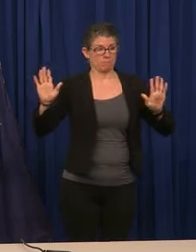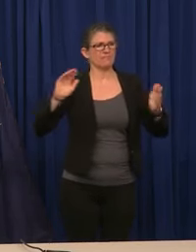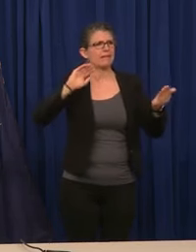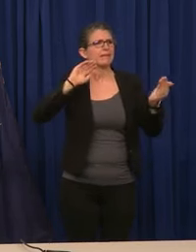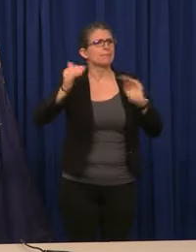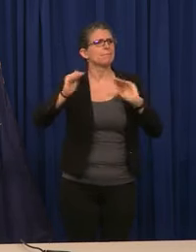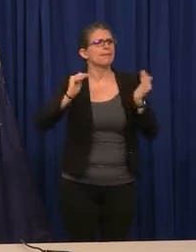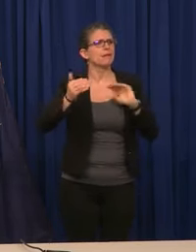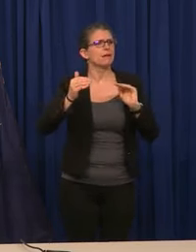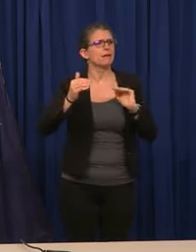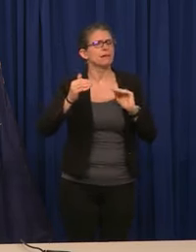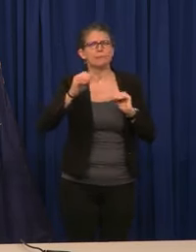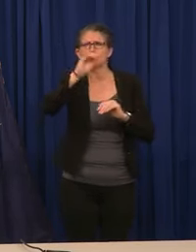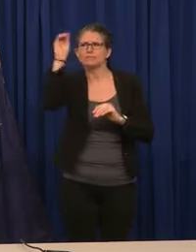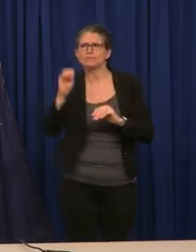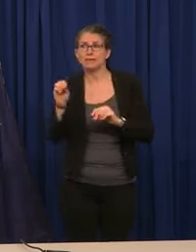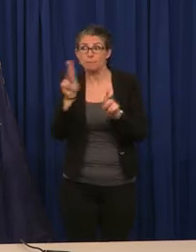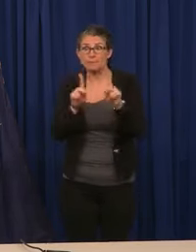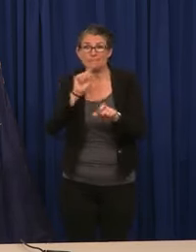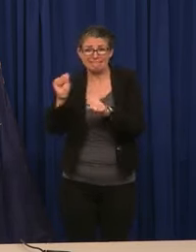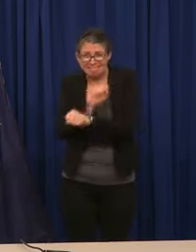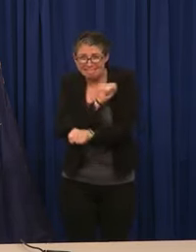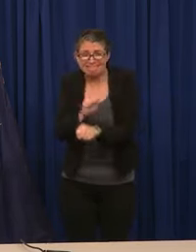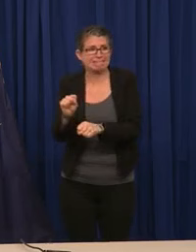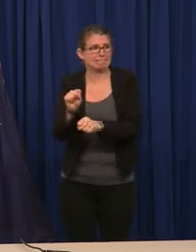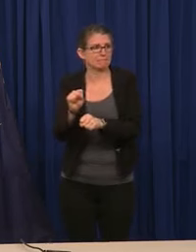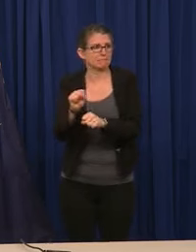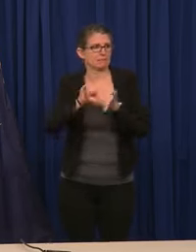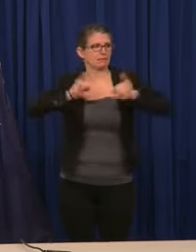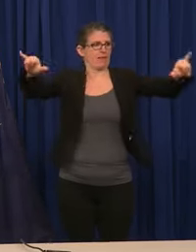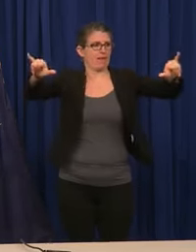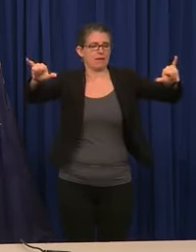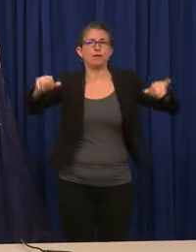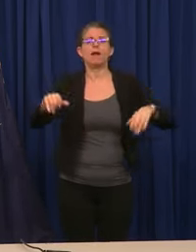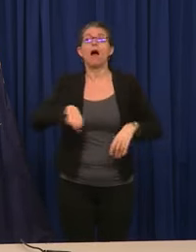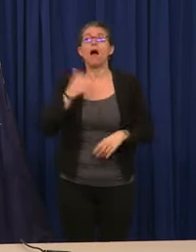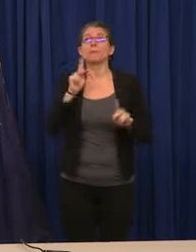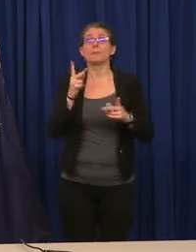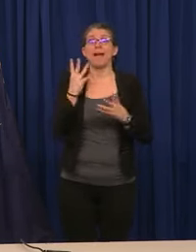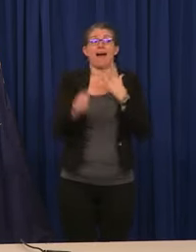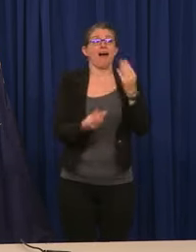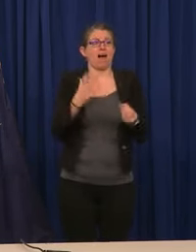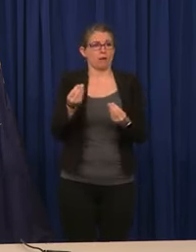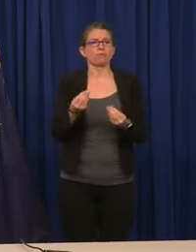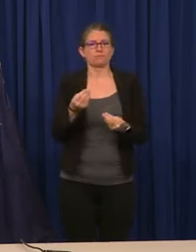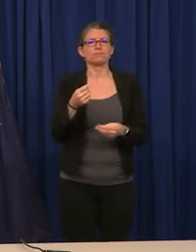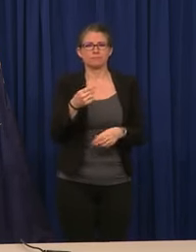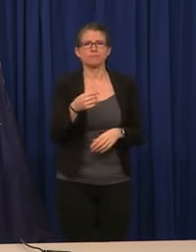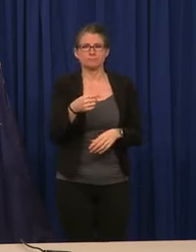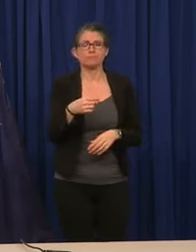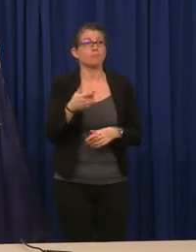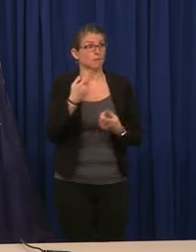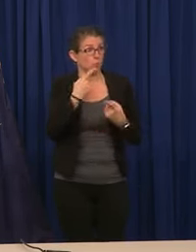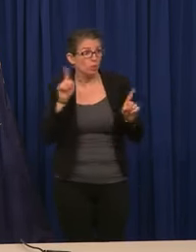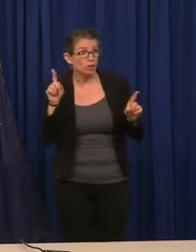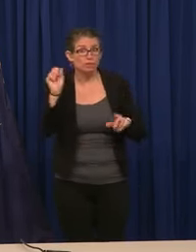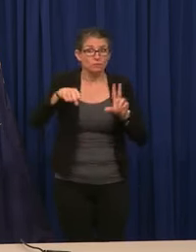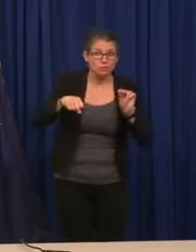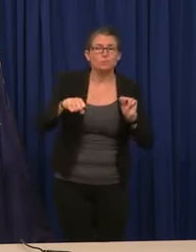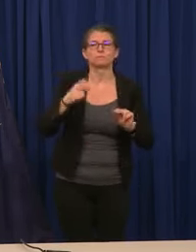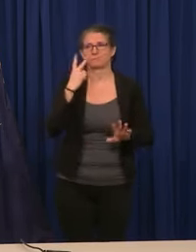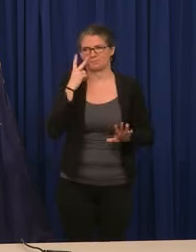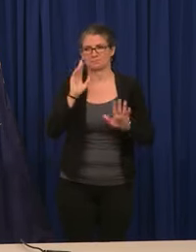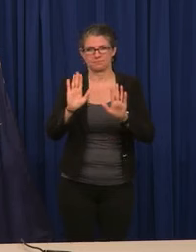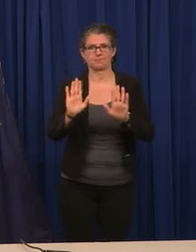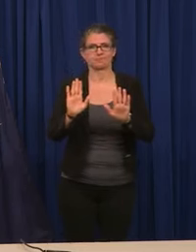magnitude, there are two sources of data that, again, are not necessarily endorsed by Maine CDC. They're